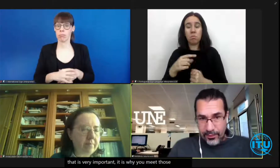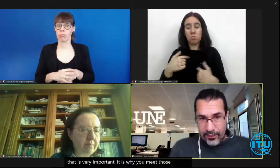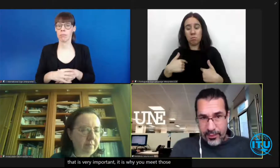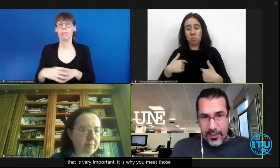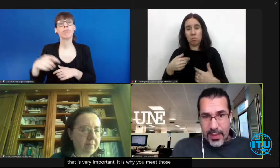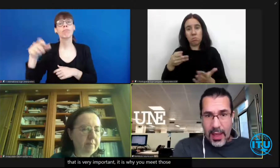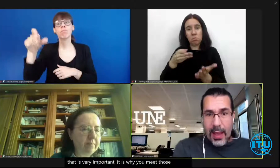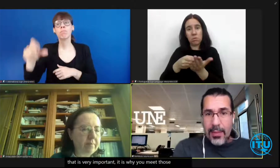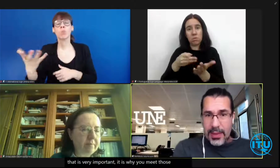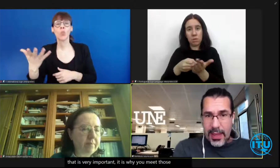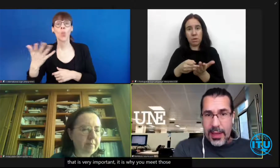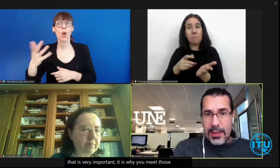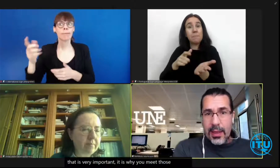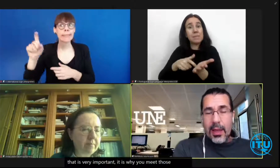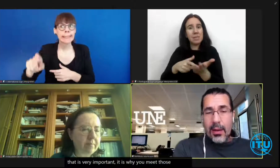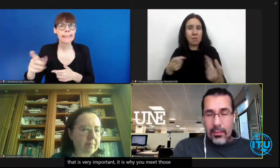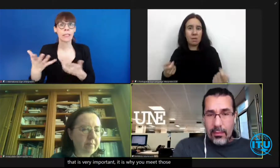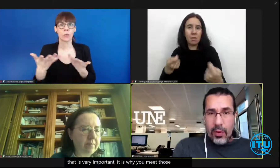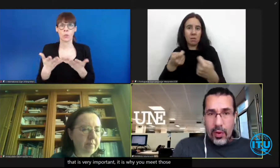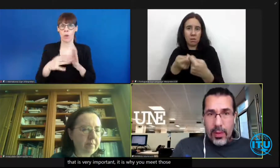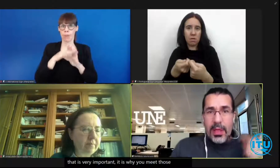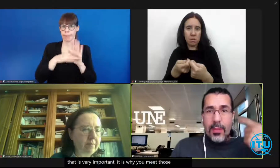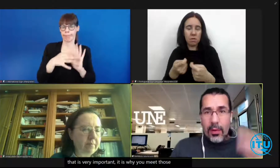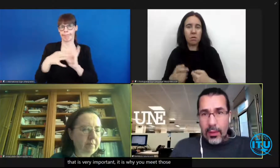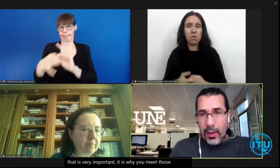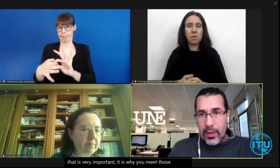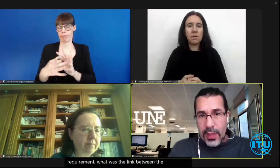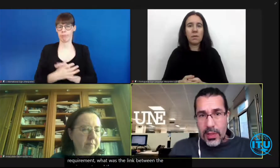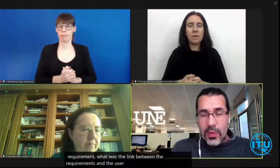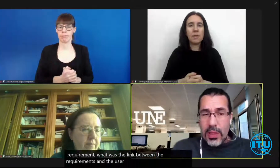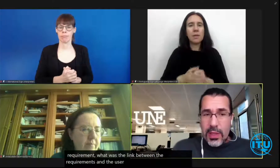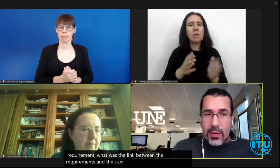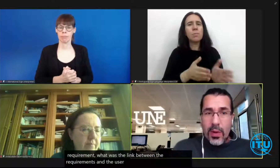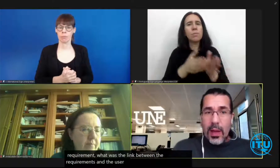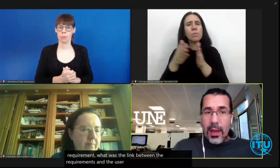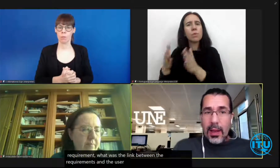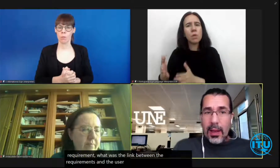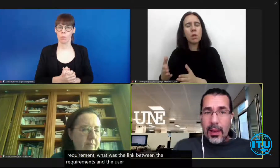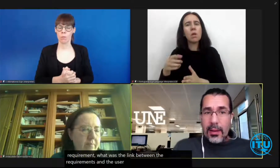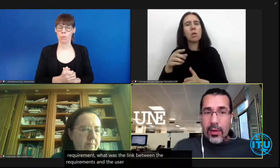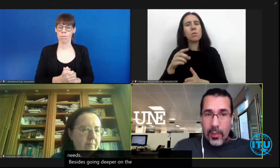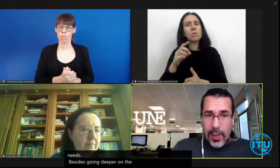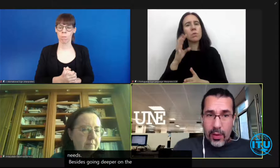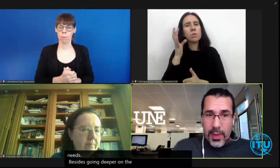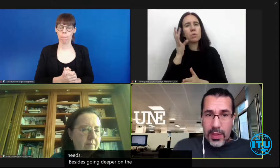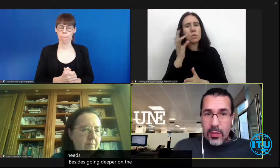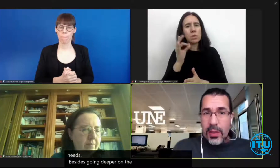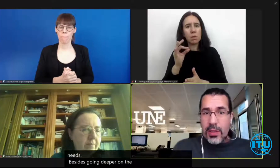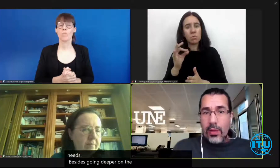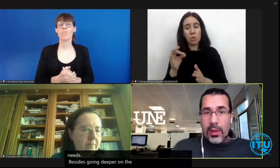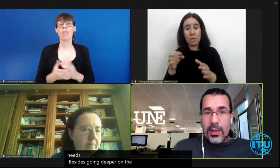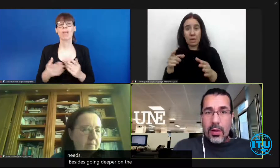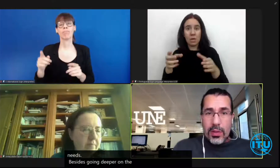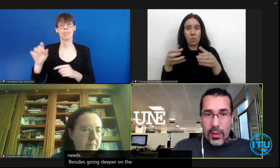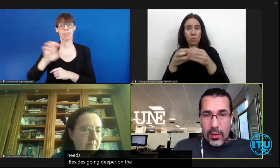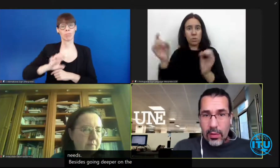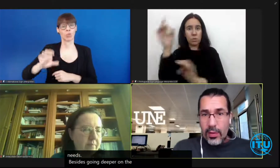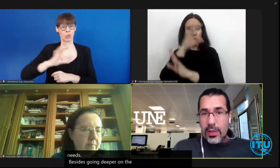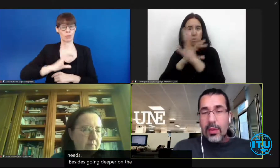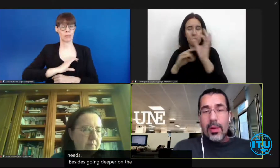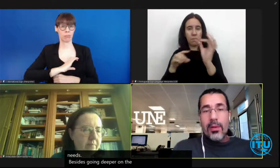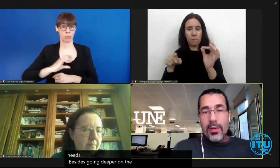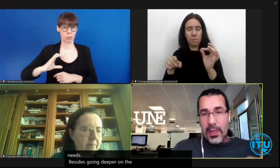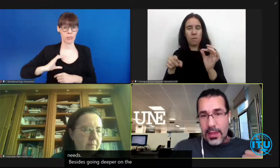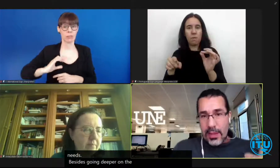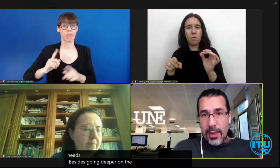needs? And besides, going deeper on the consensus issue, the European Commission with its oral